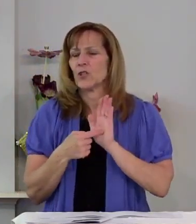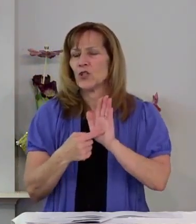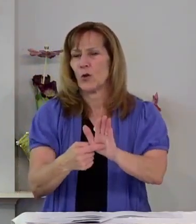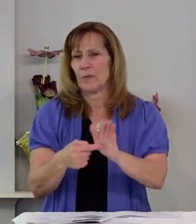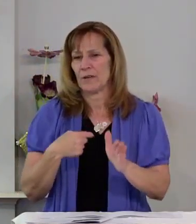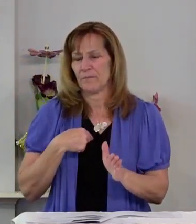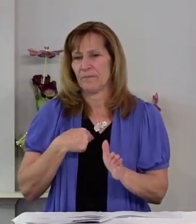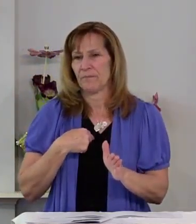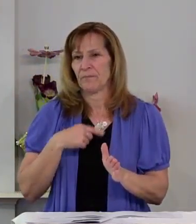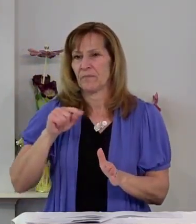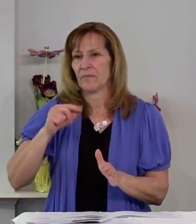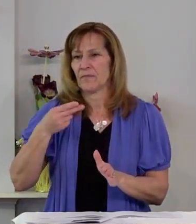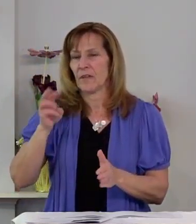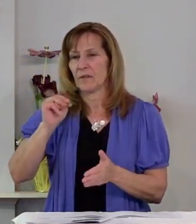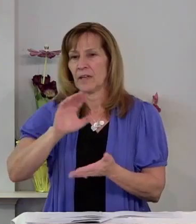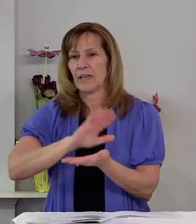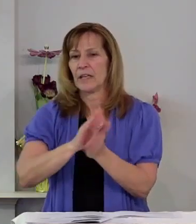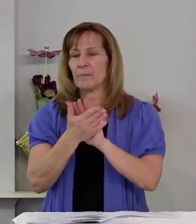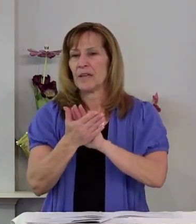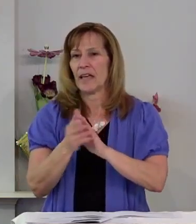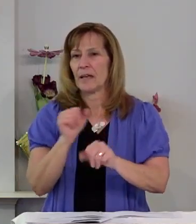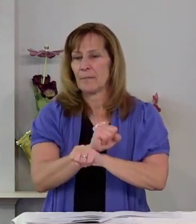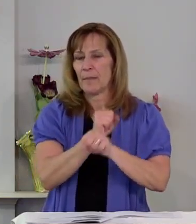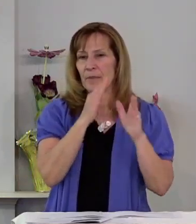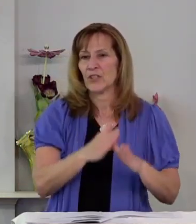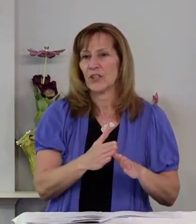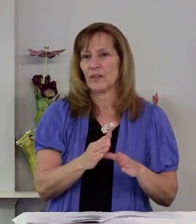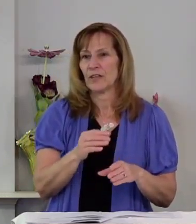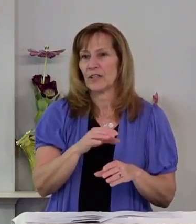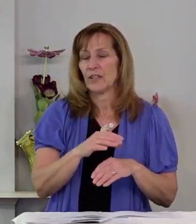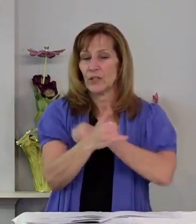Thomas, it is said, became a missionary to India,